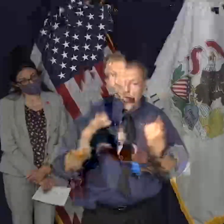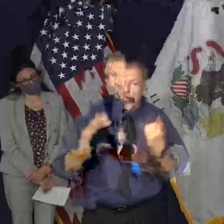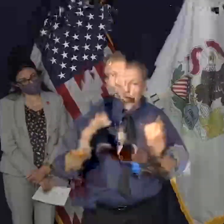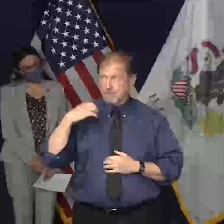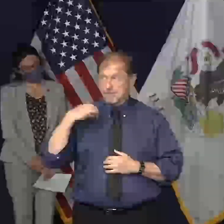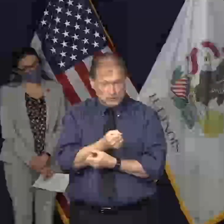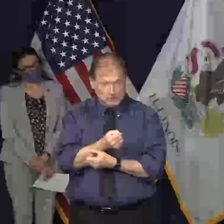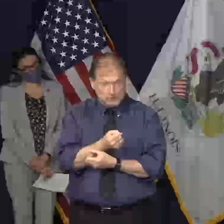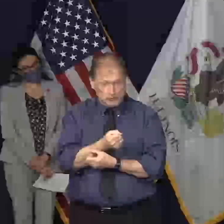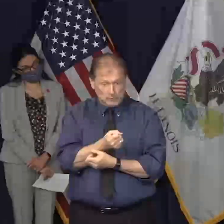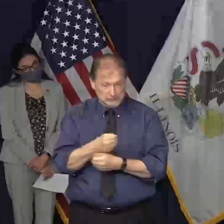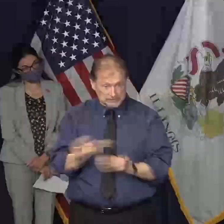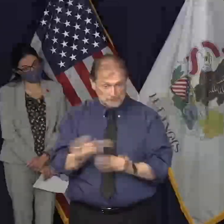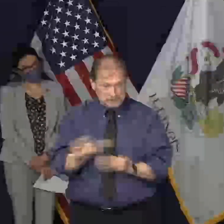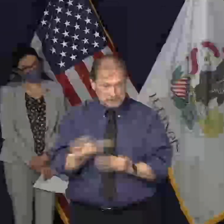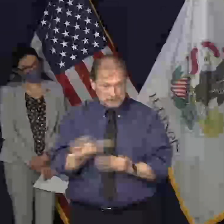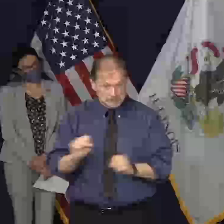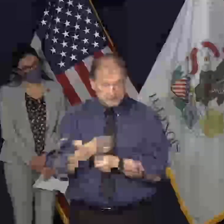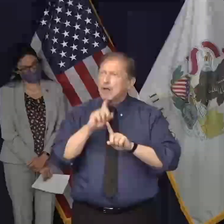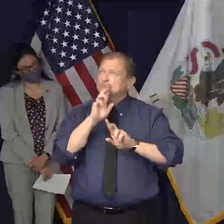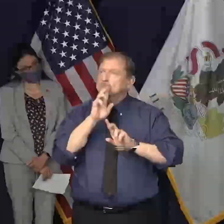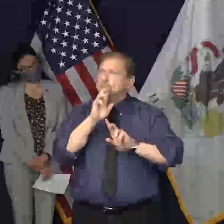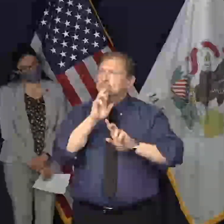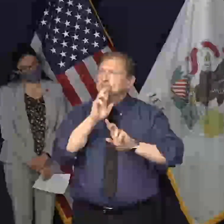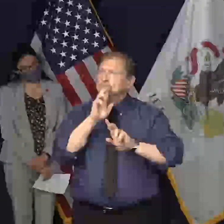issued throughout the governor's executive order.